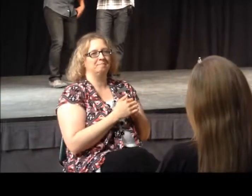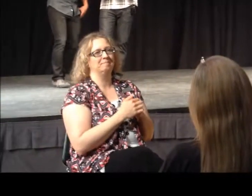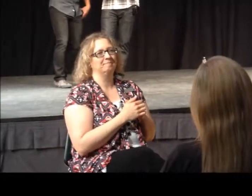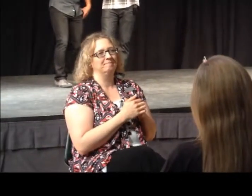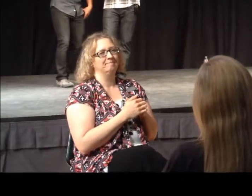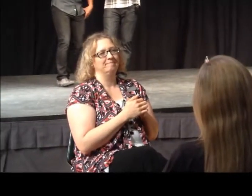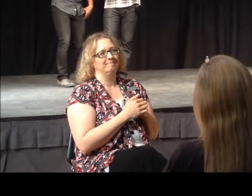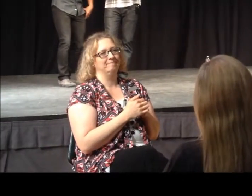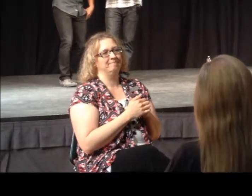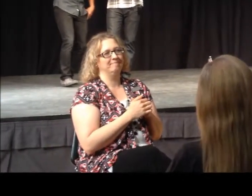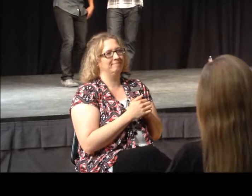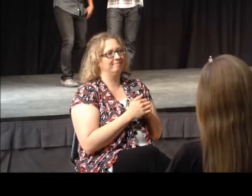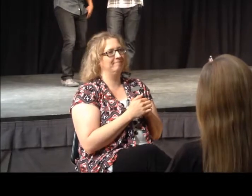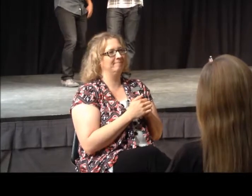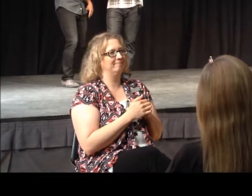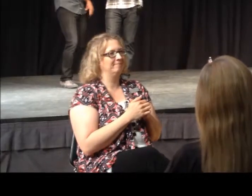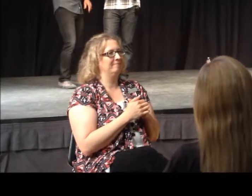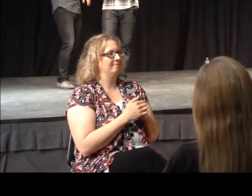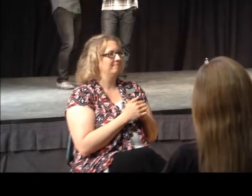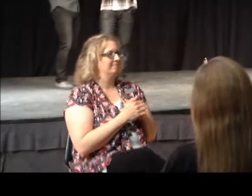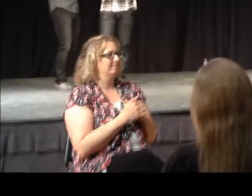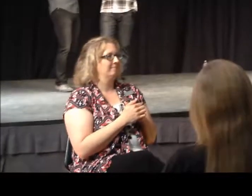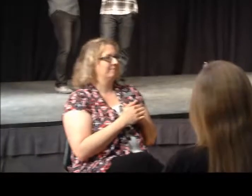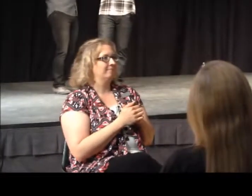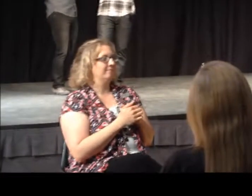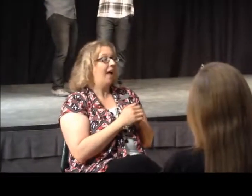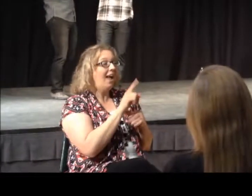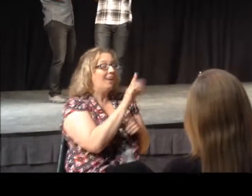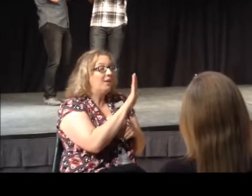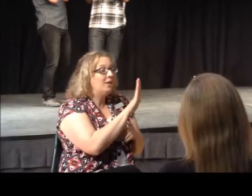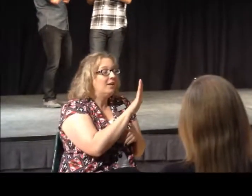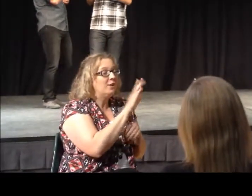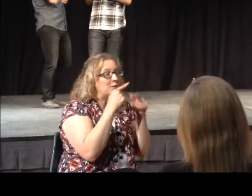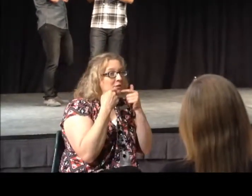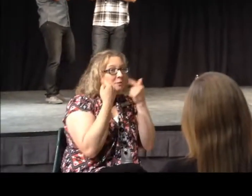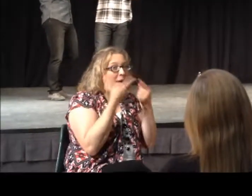with your smile